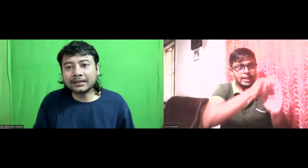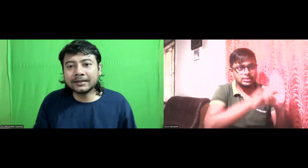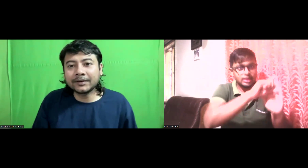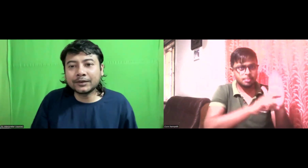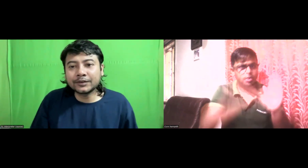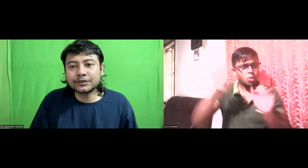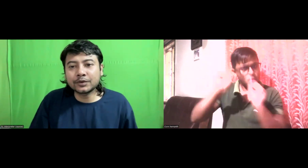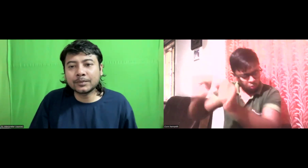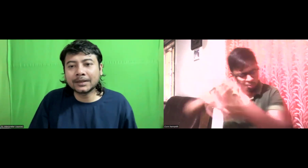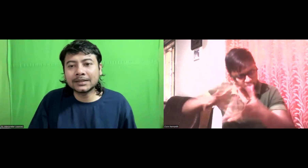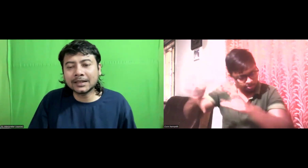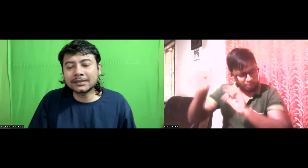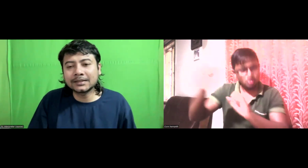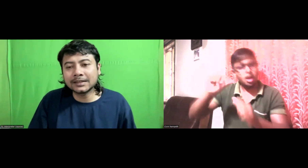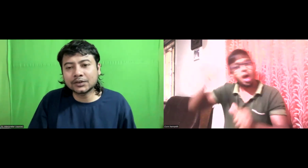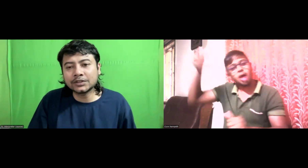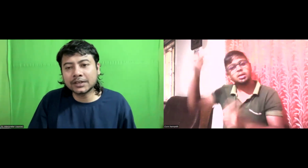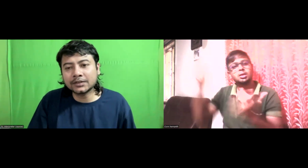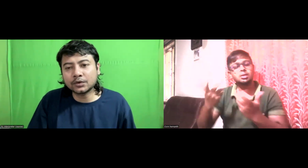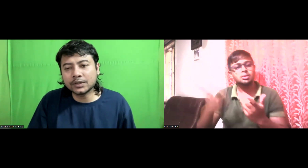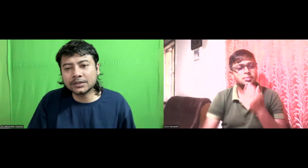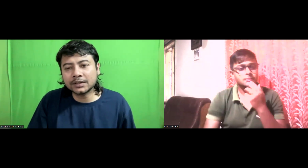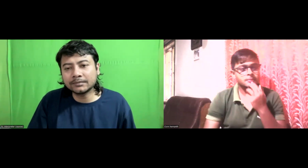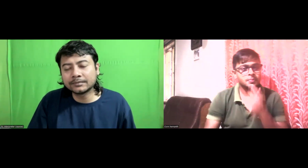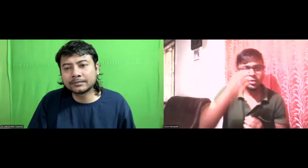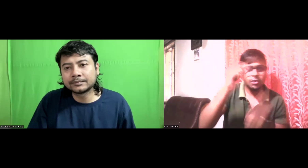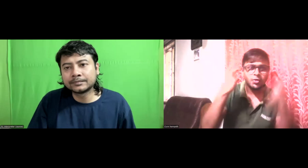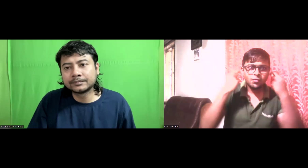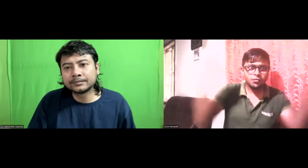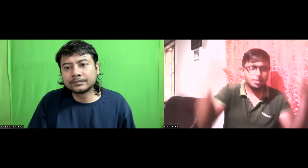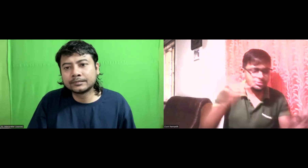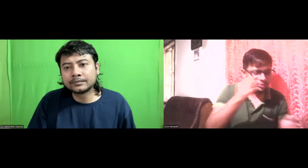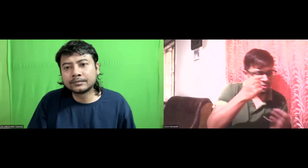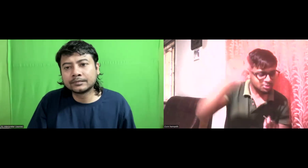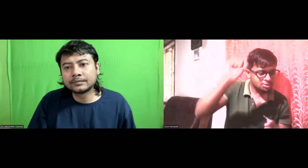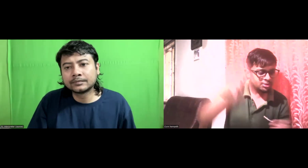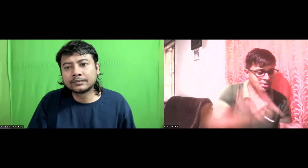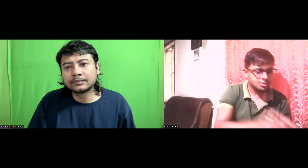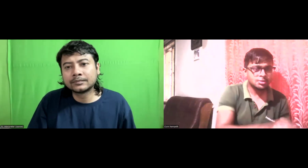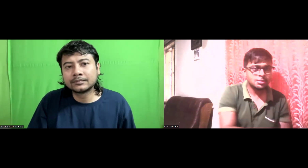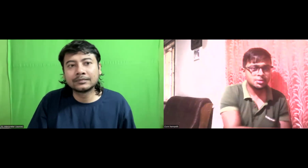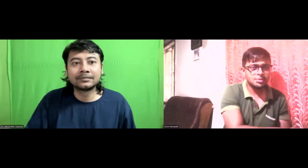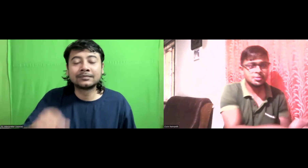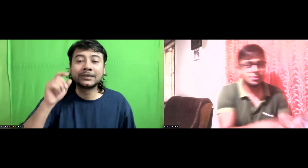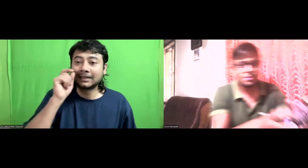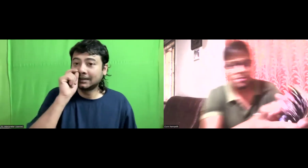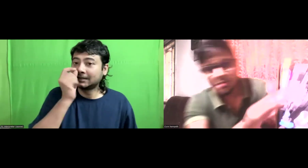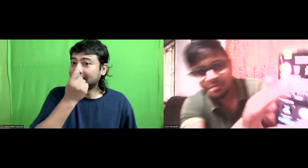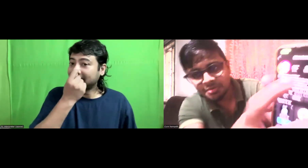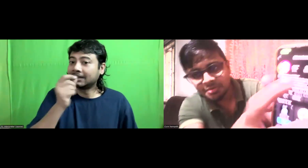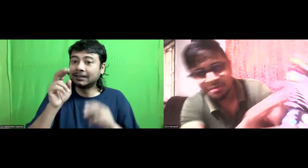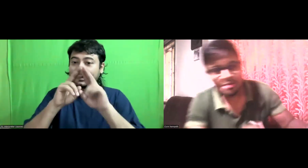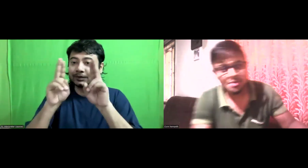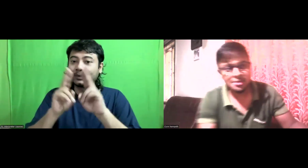the Aarti video which you showed, Mataji, that this is ISKCON Chennai's own Instagram? Yeah, that's it's on Chinese Instagram.